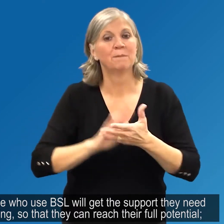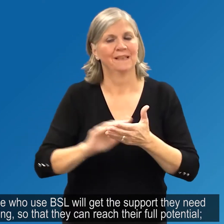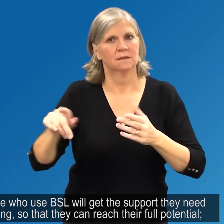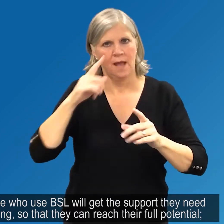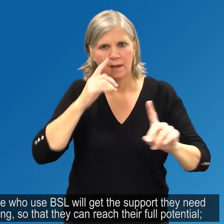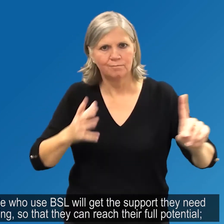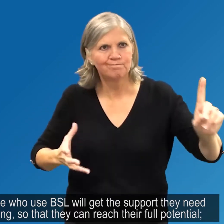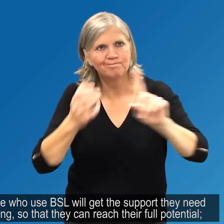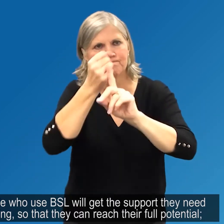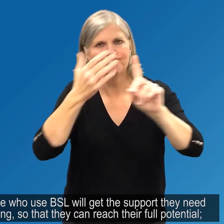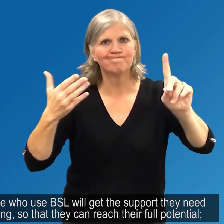potential.